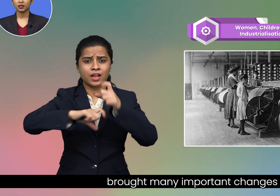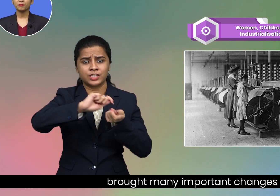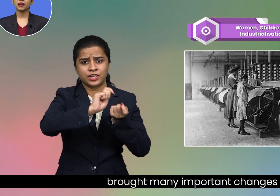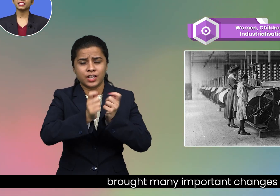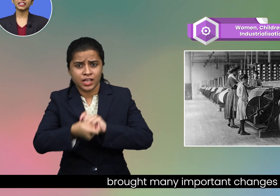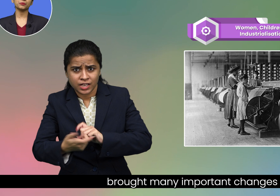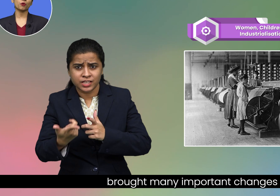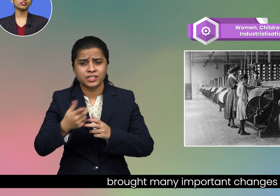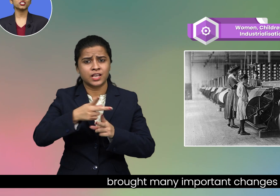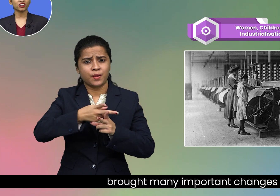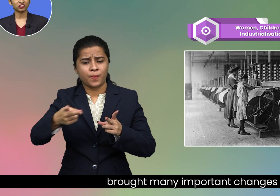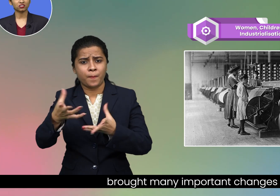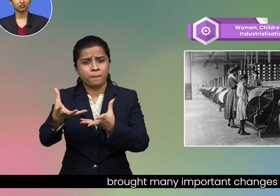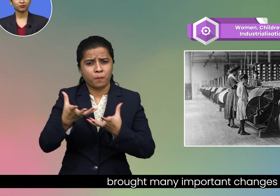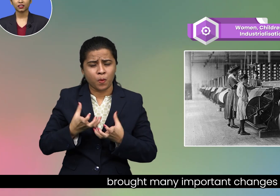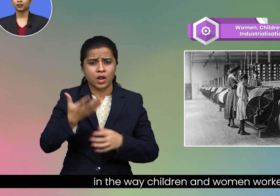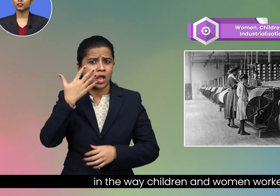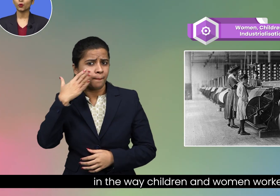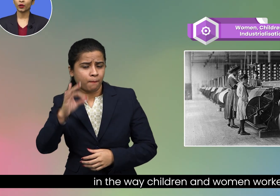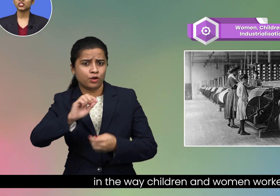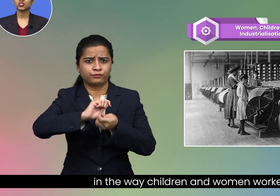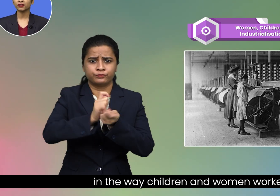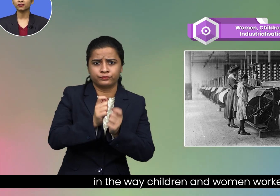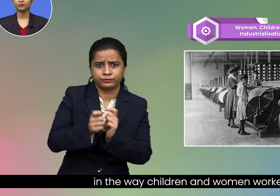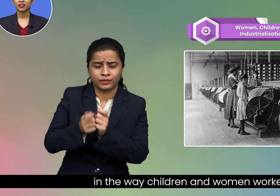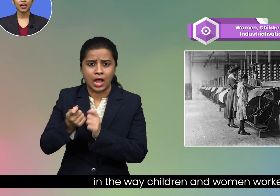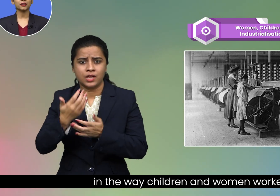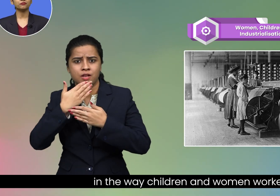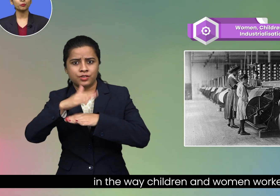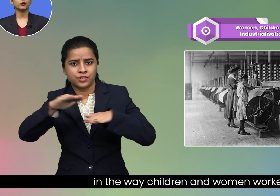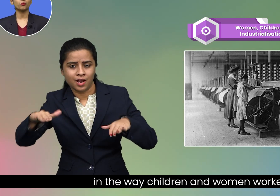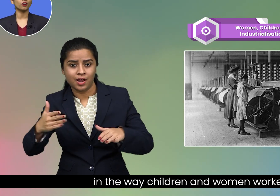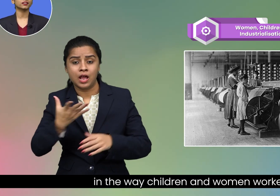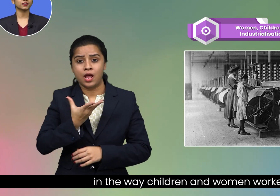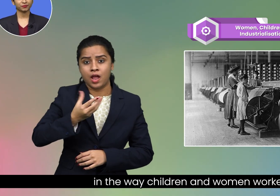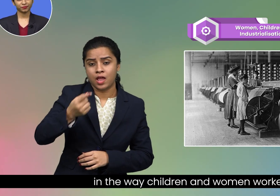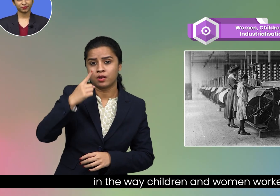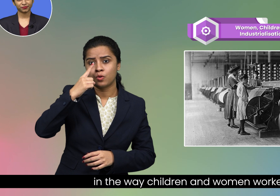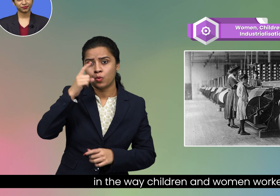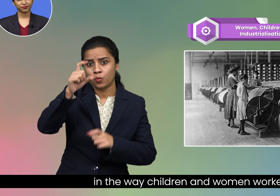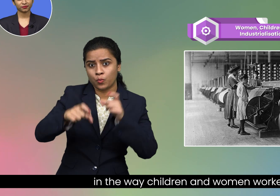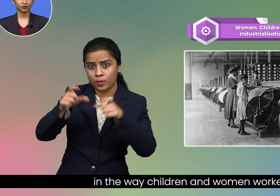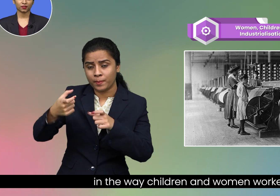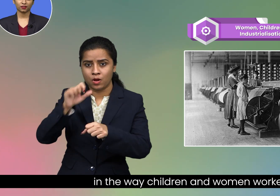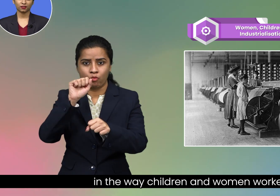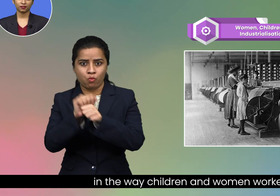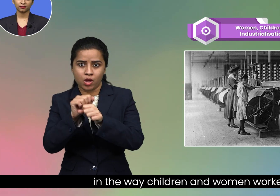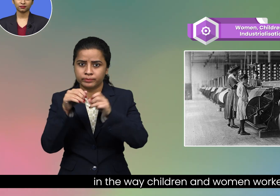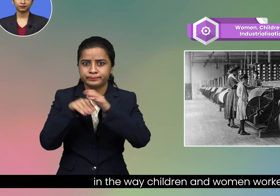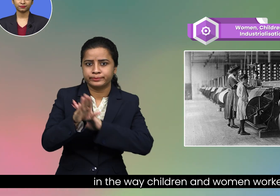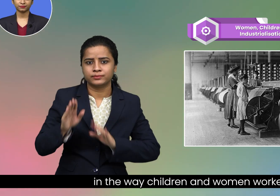brought many important changes in the way children and women worked.